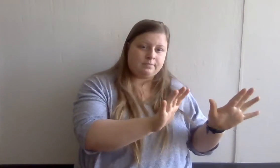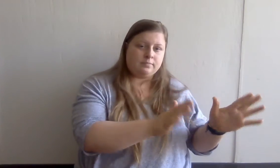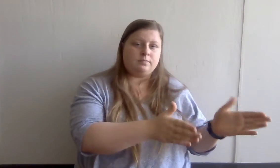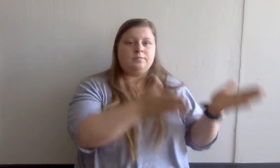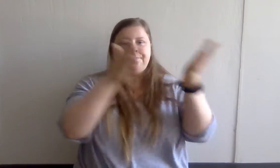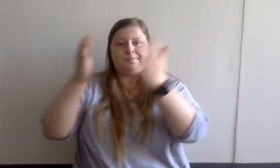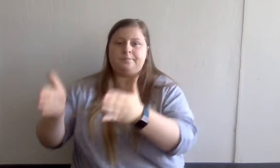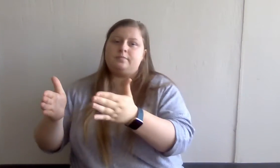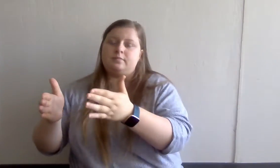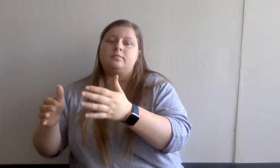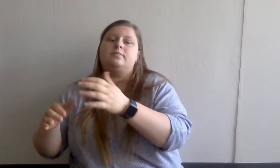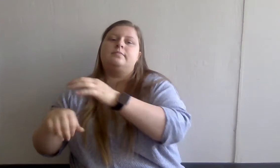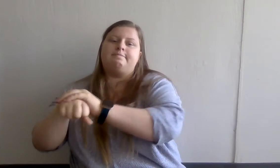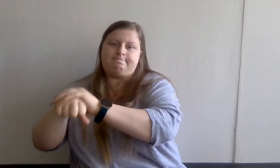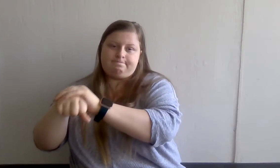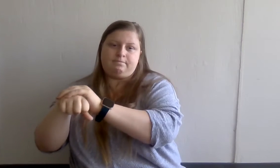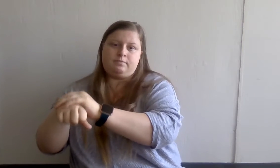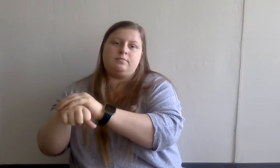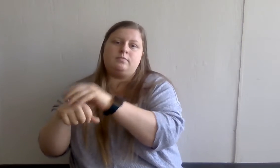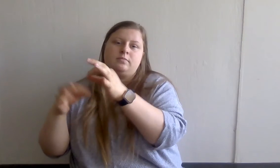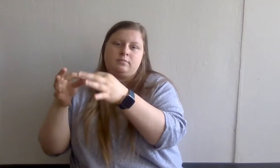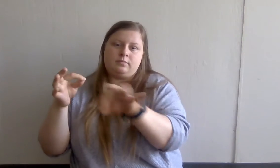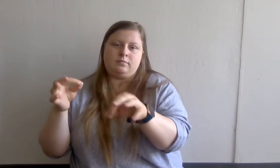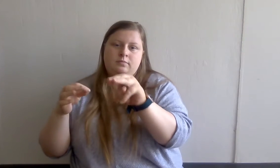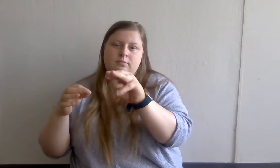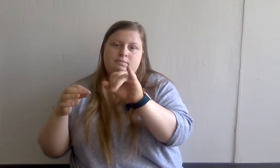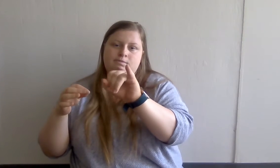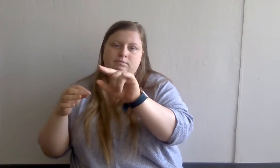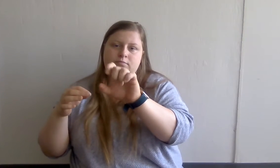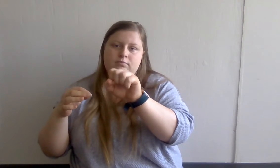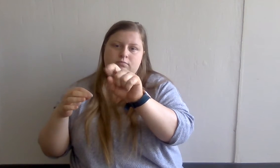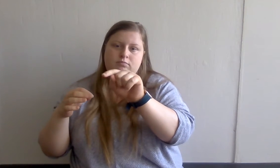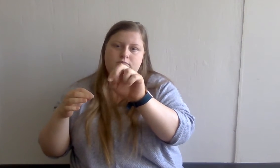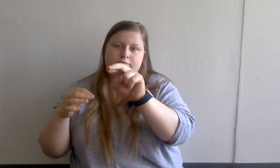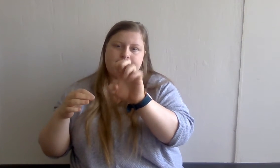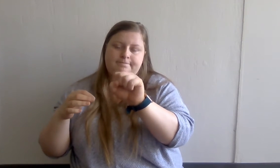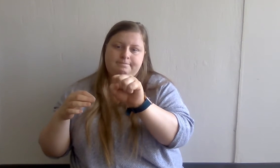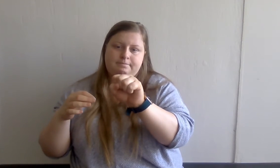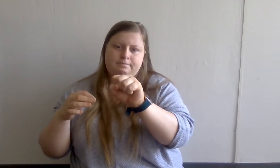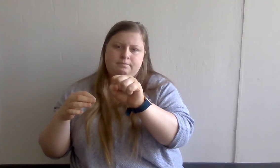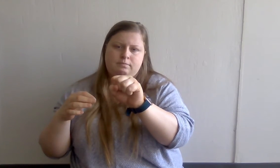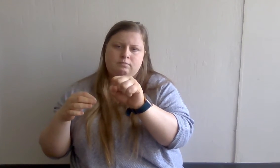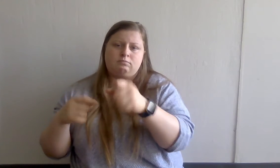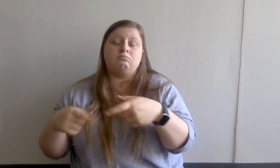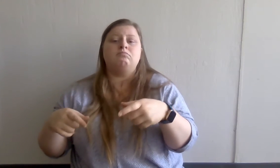Now we're finished with ASL milestones. We will focus on English language milestones.